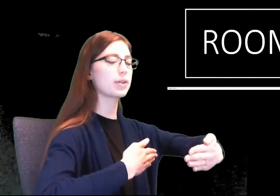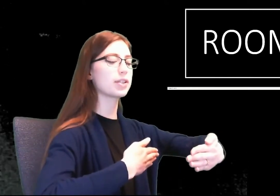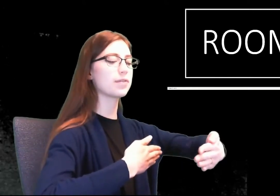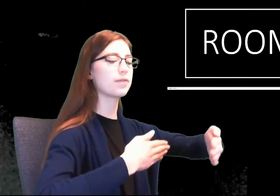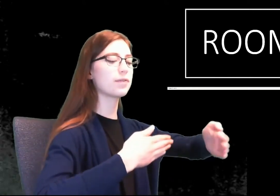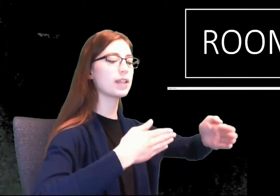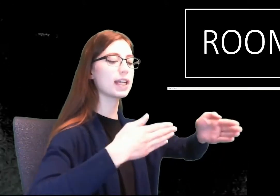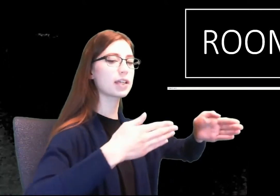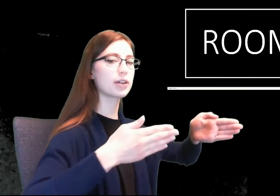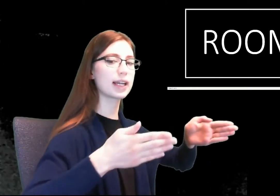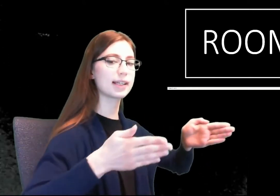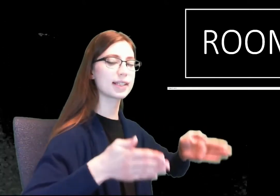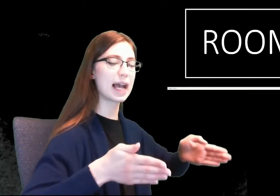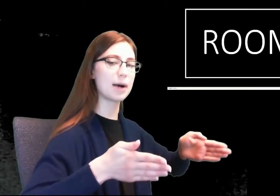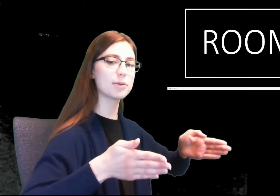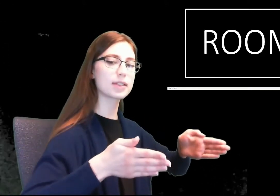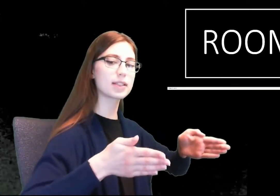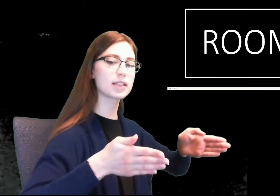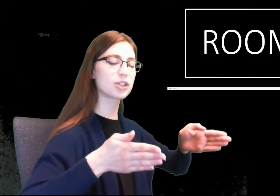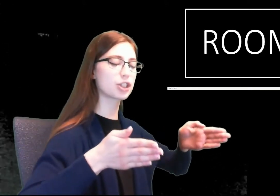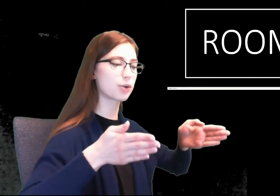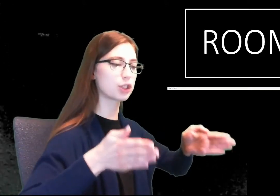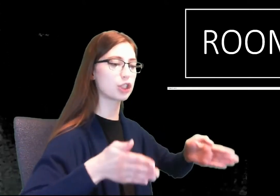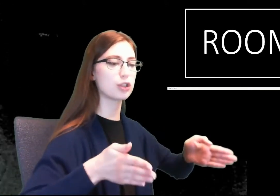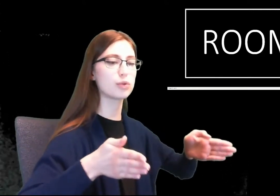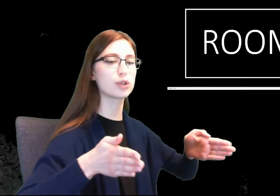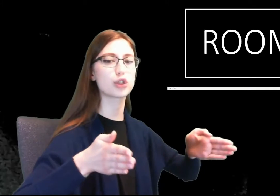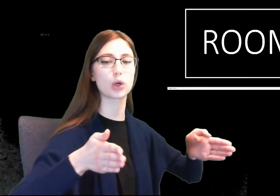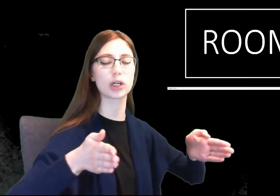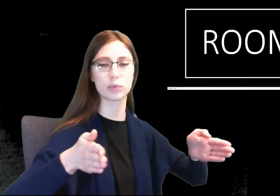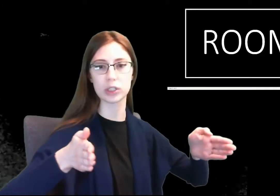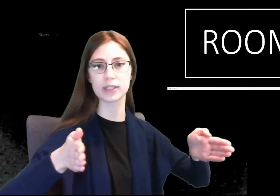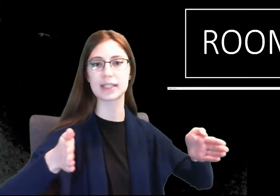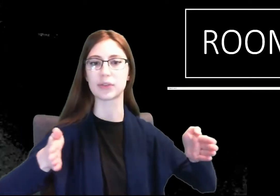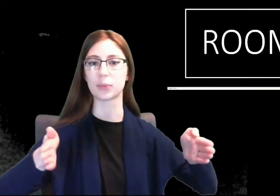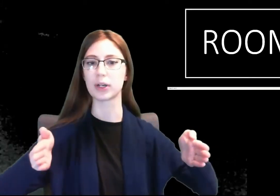to flick your hands out to show the two shorter walls of the room.